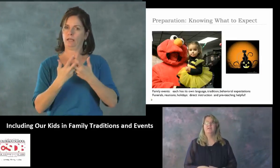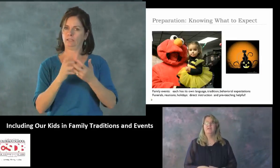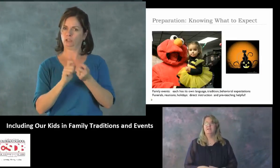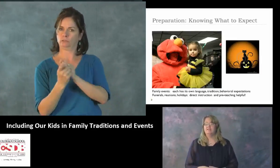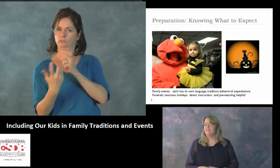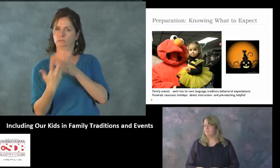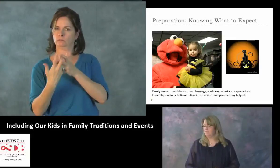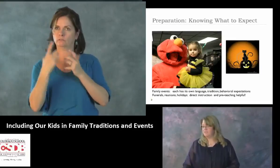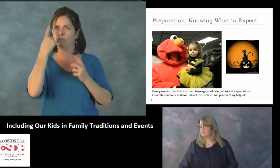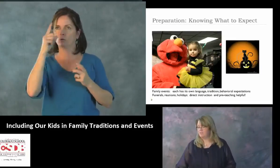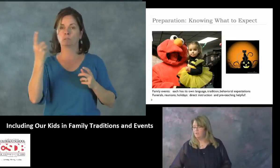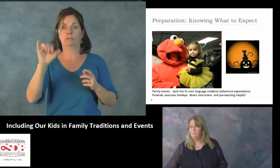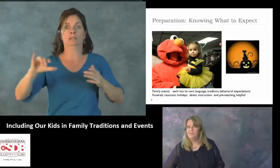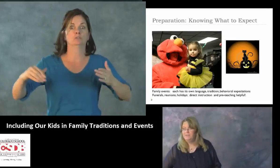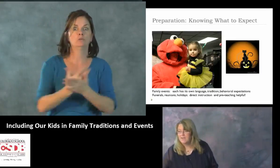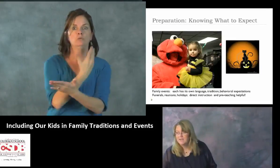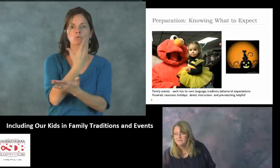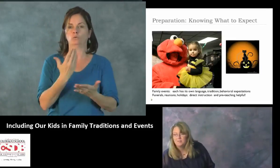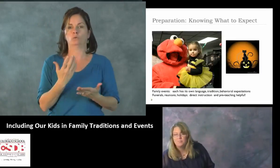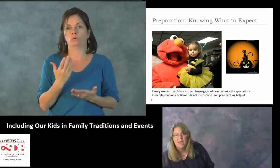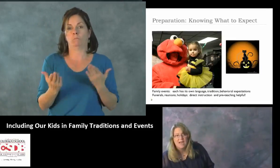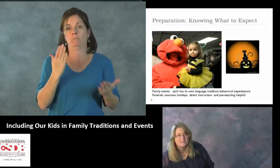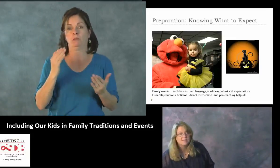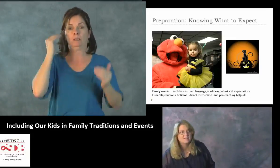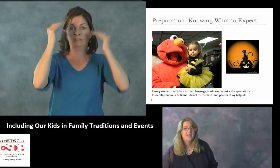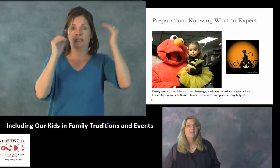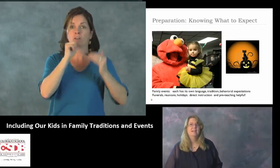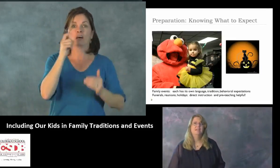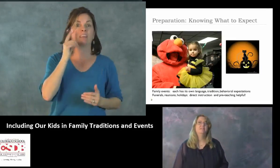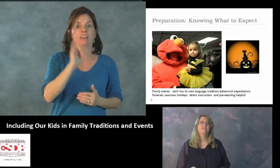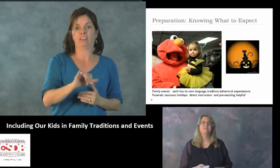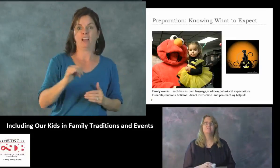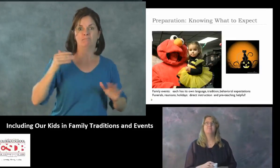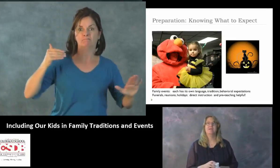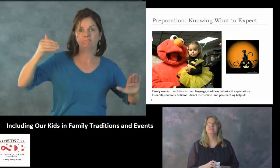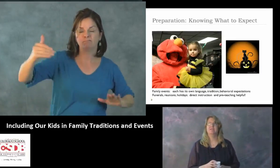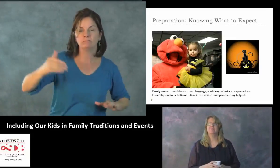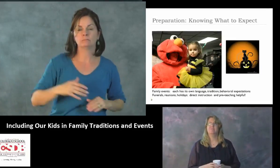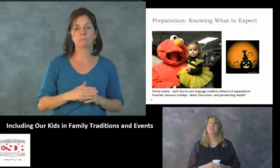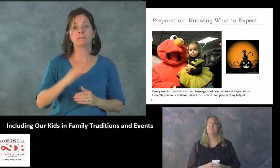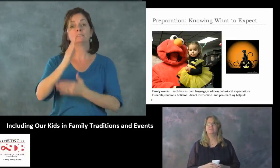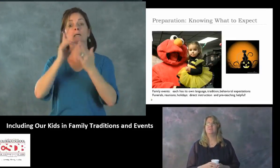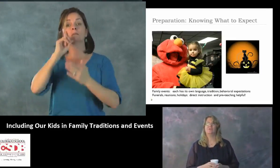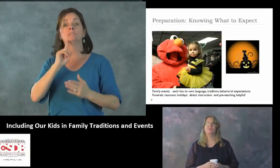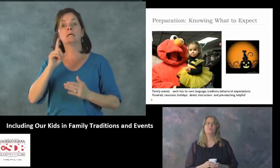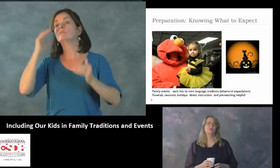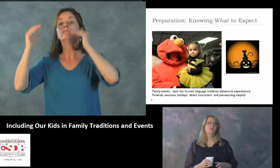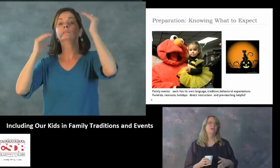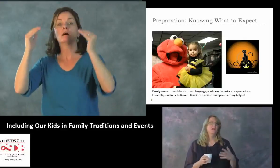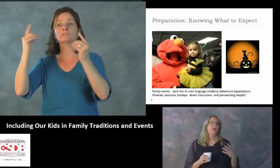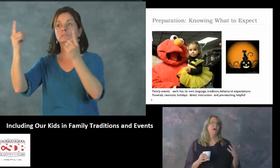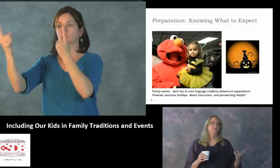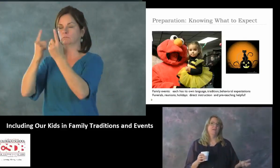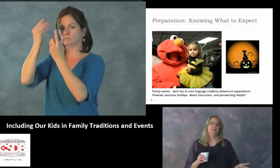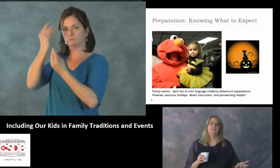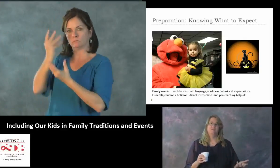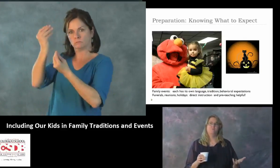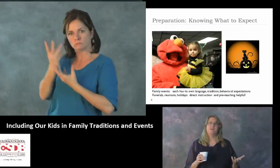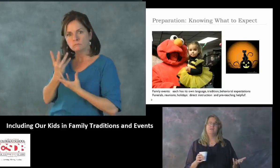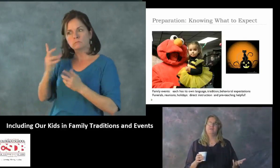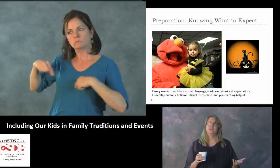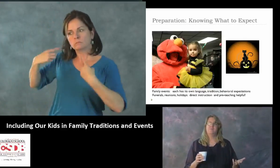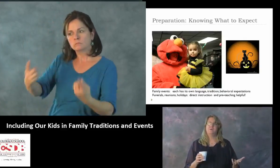of. Deaf adults have told me that masks and even face paint can really obscure how